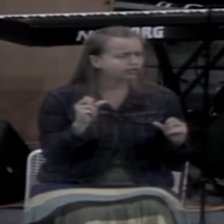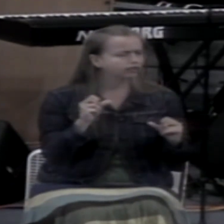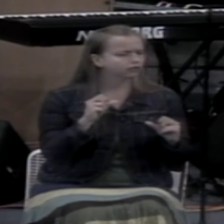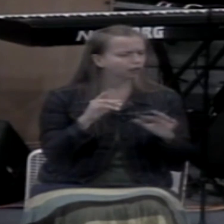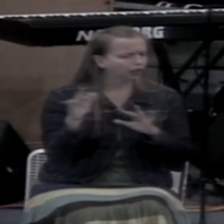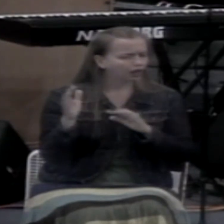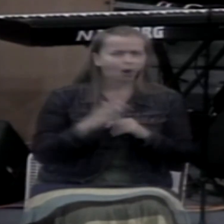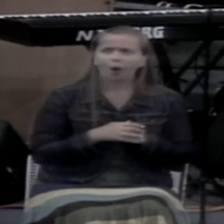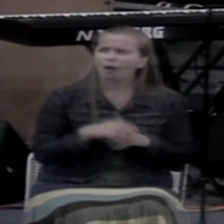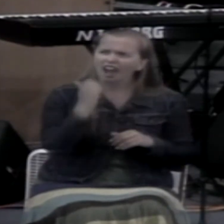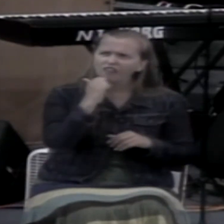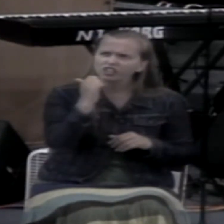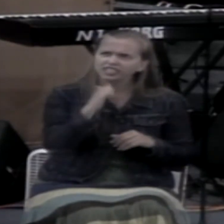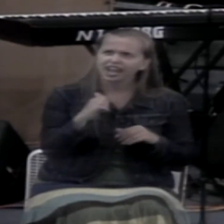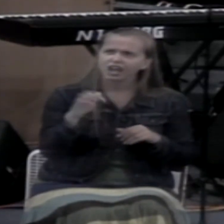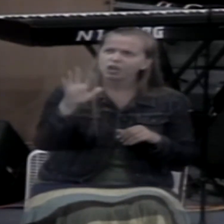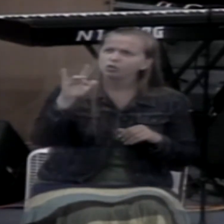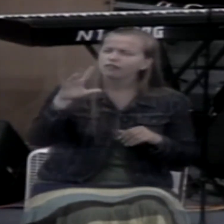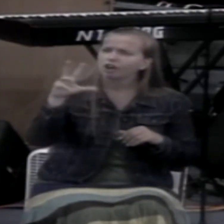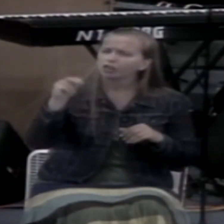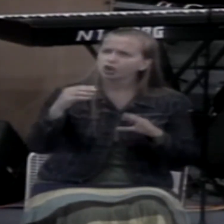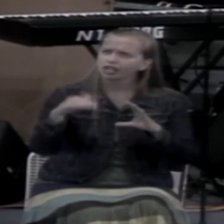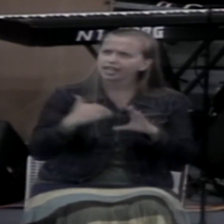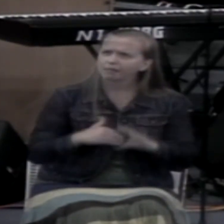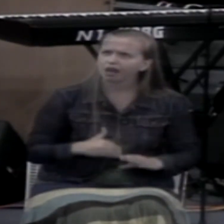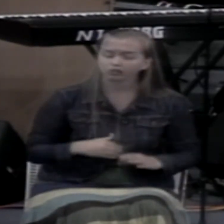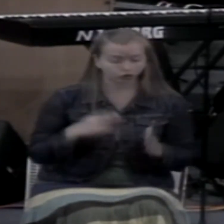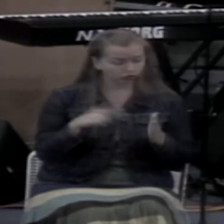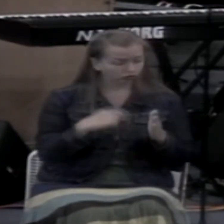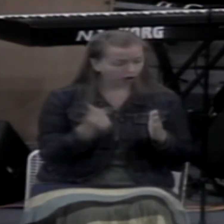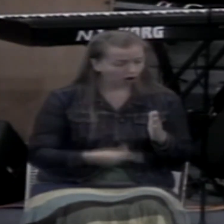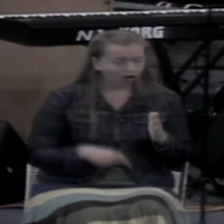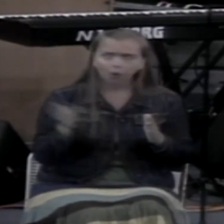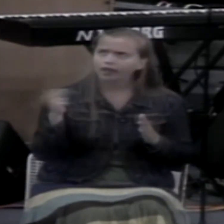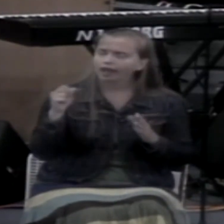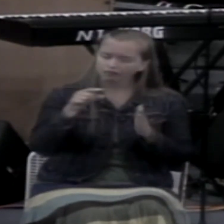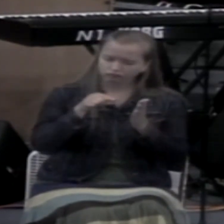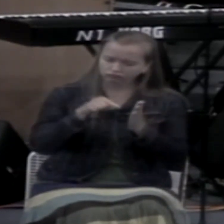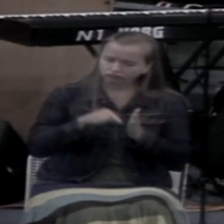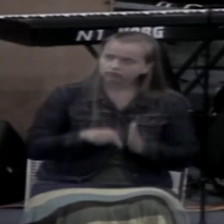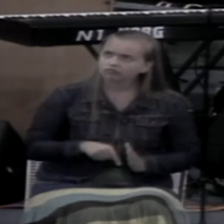You picked up a cause. Any church that becomes so politically minded